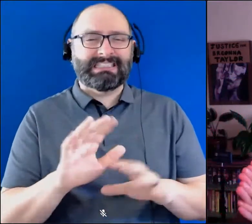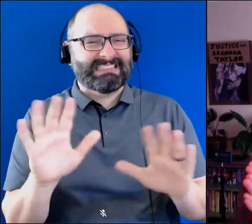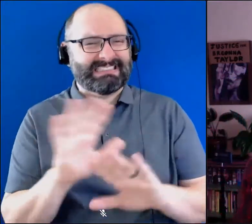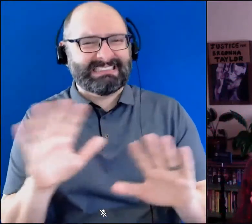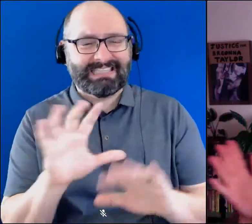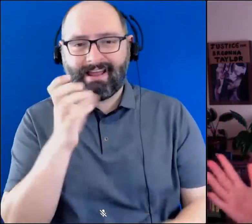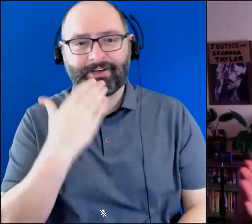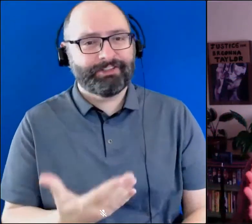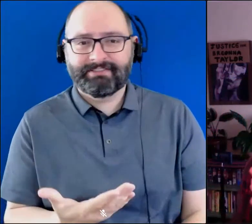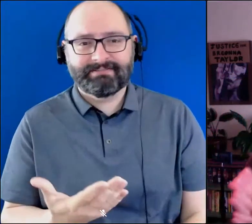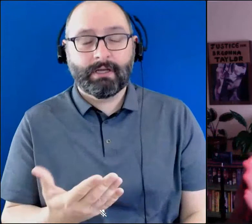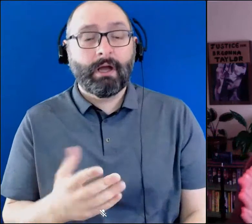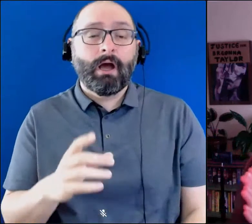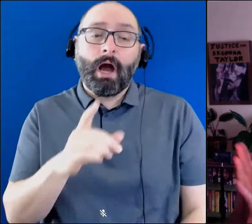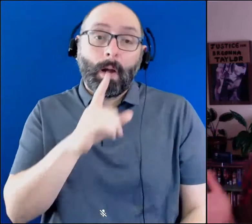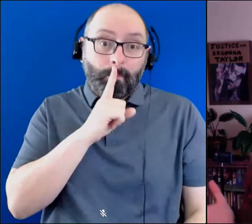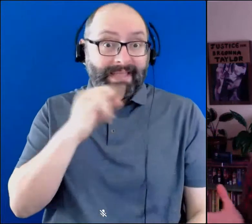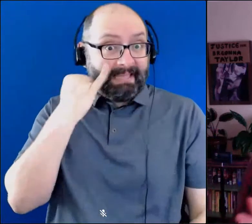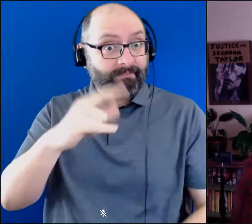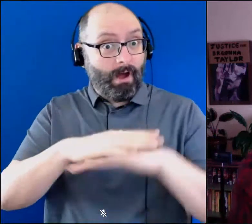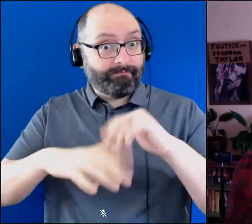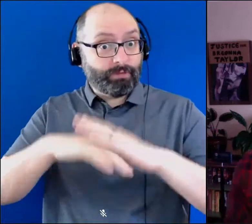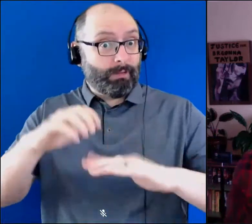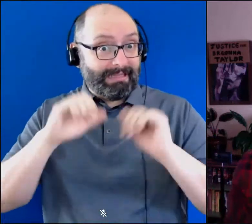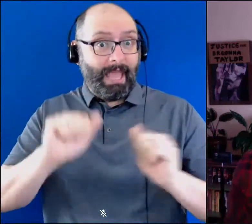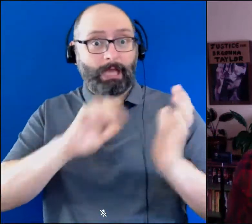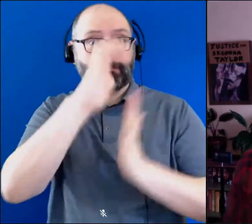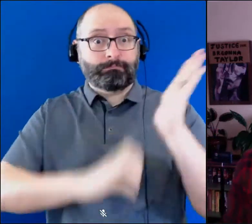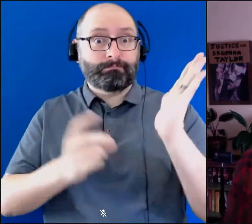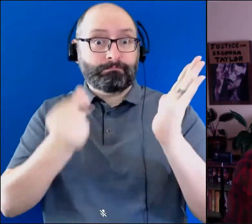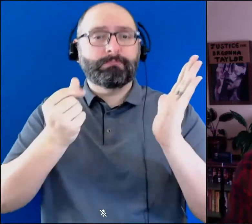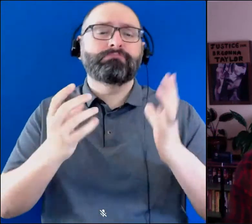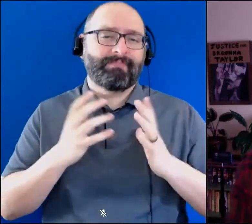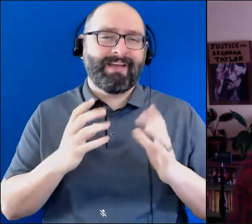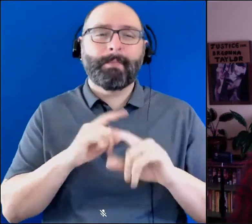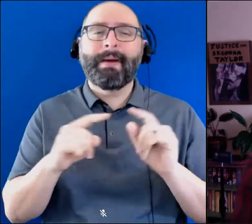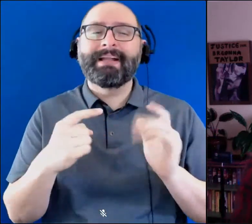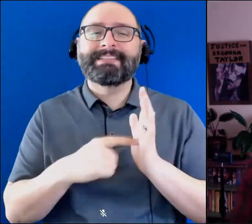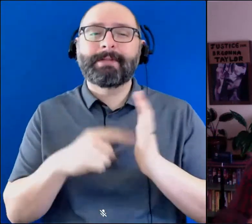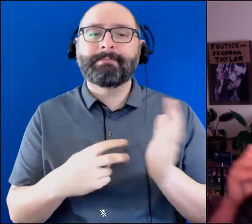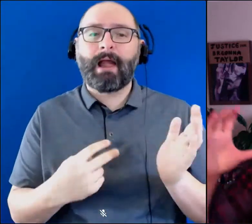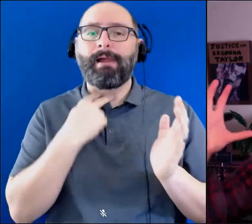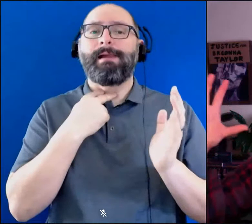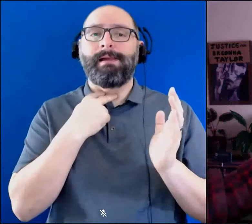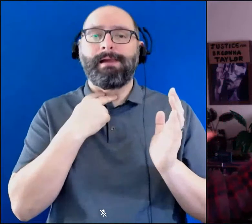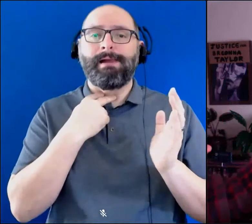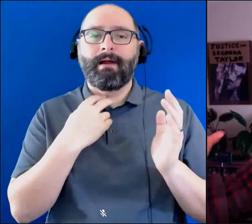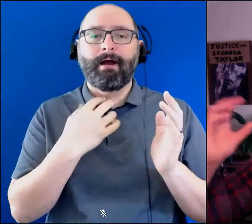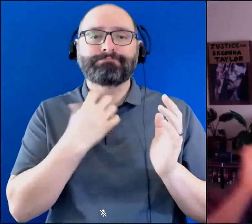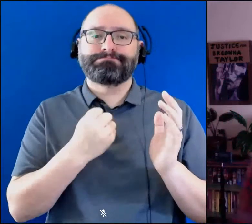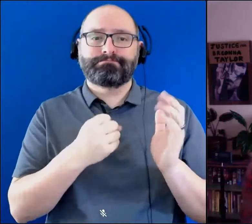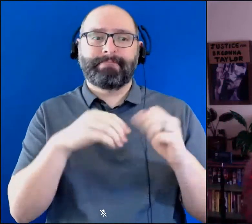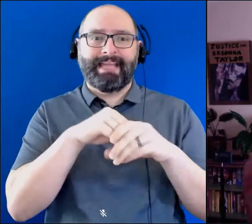go well. So I'm not saying don't do it. If you're really comfortable, that's fine. But to me, there's gotchas in that. And sometimes